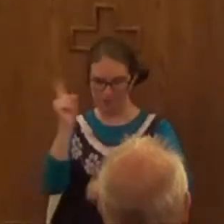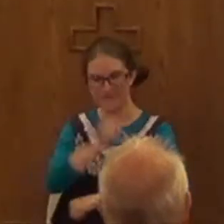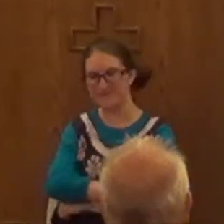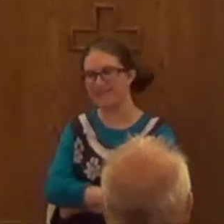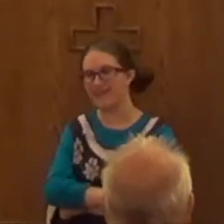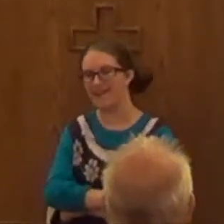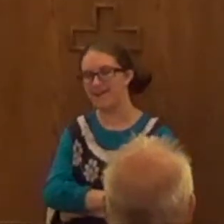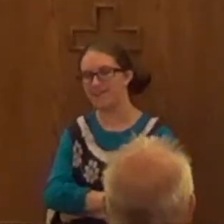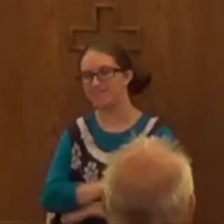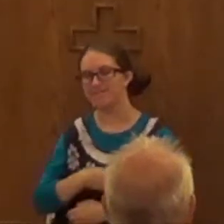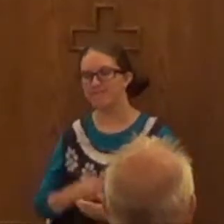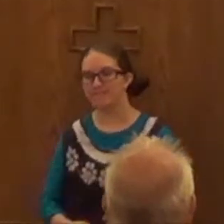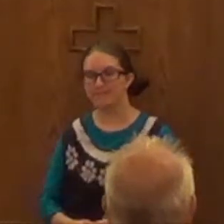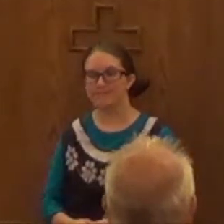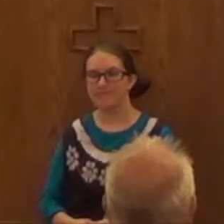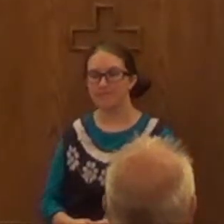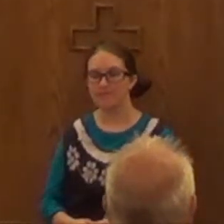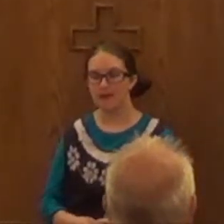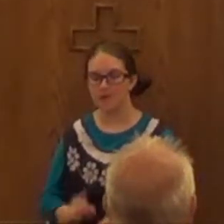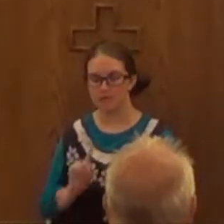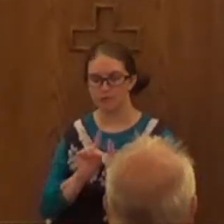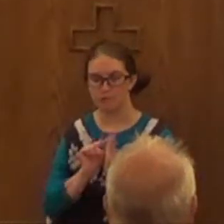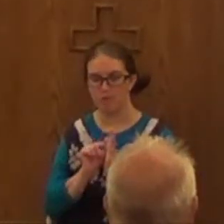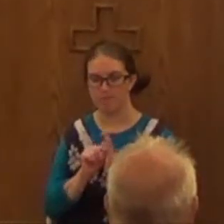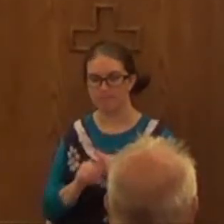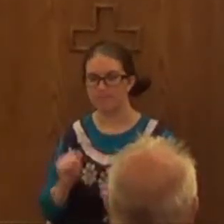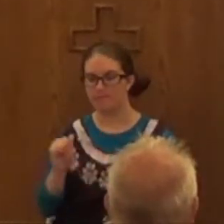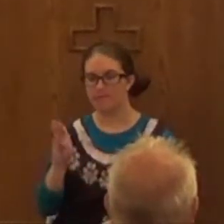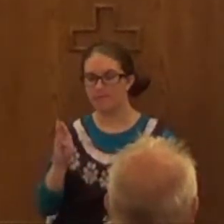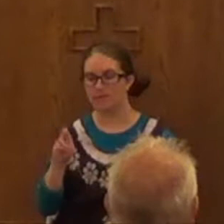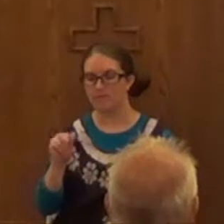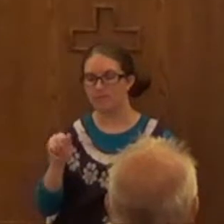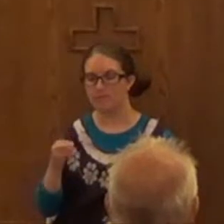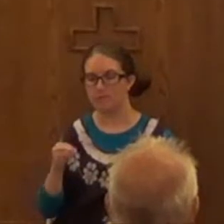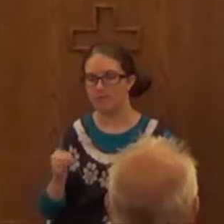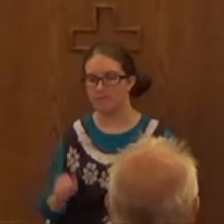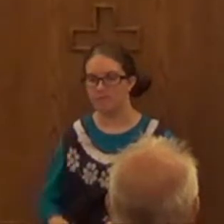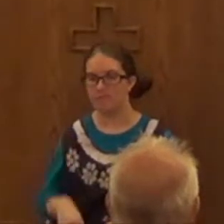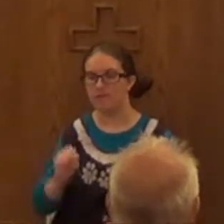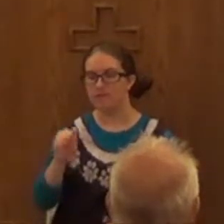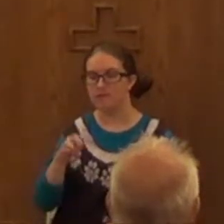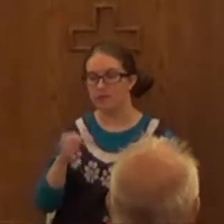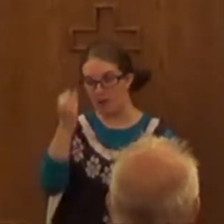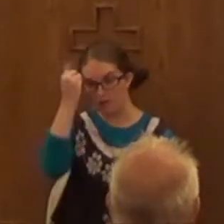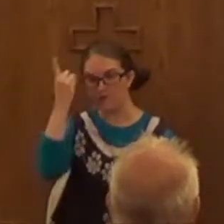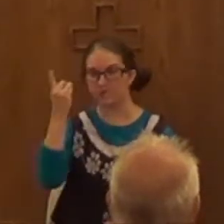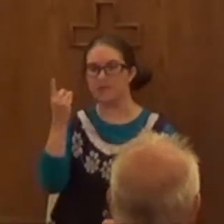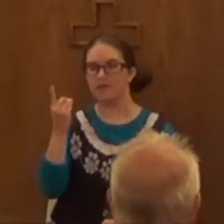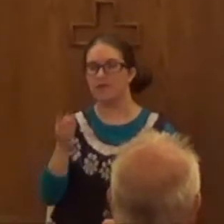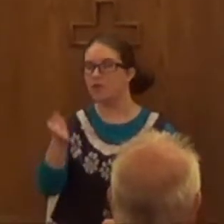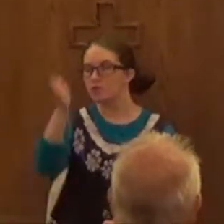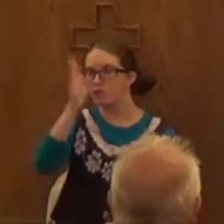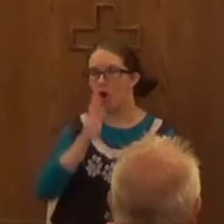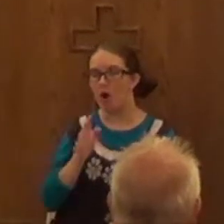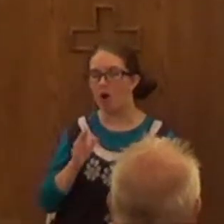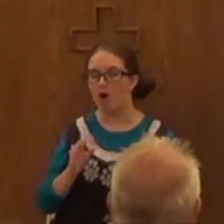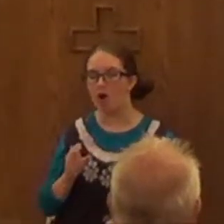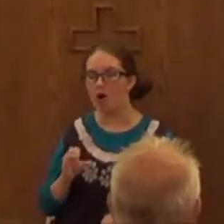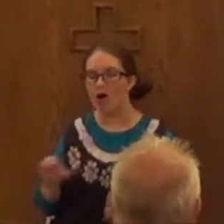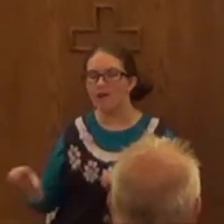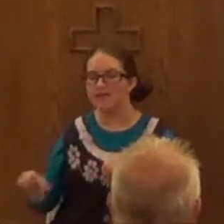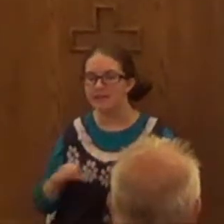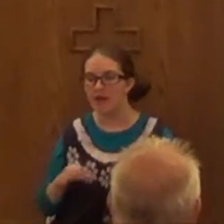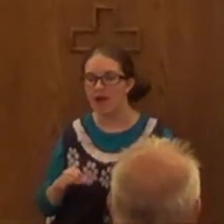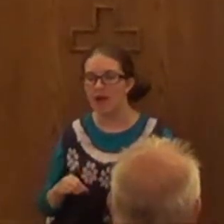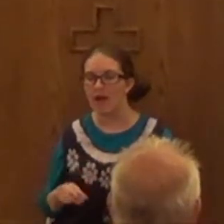such a great moment. Right. In this moment, Abraham and Sarah realized that God does